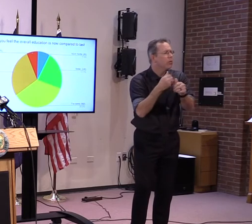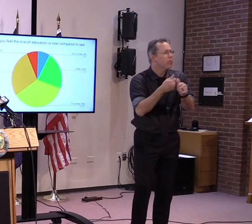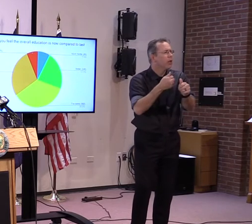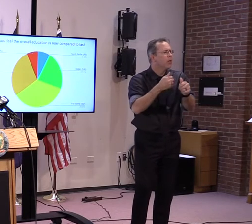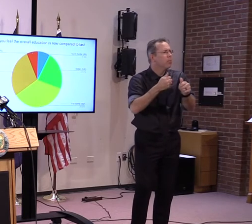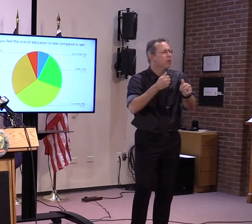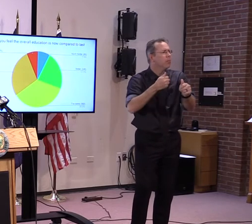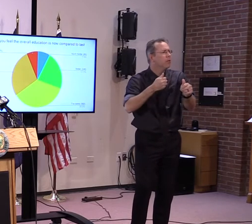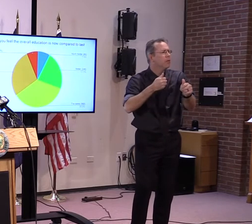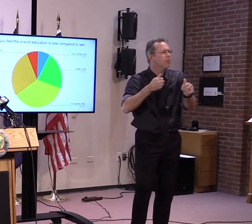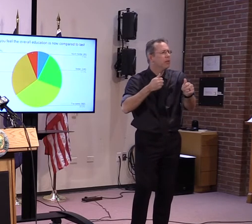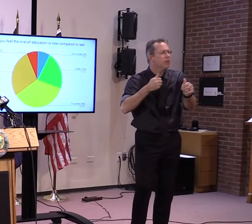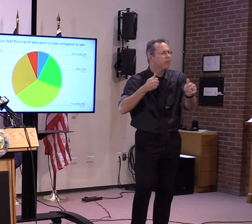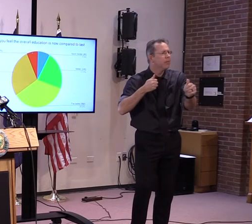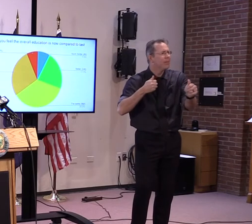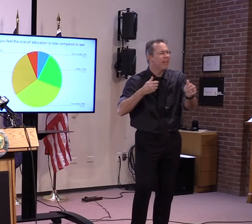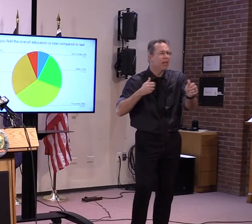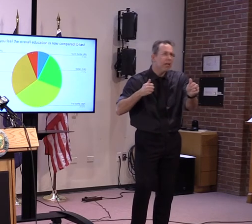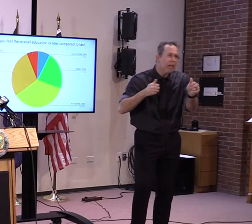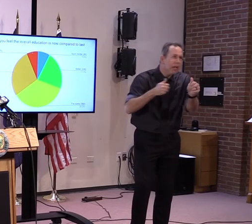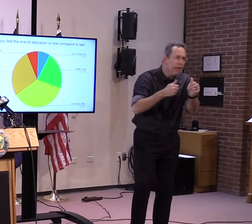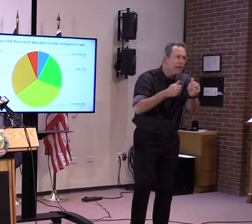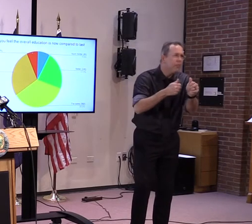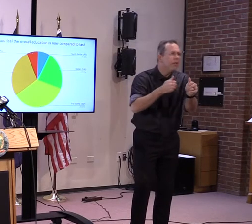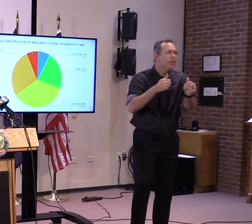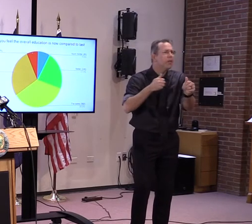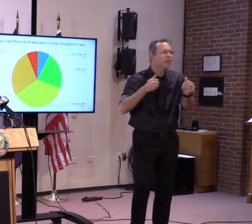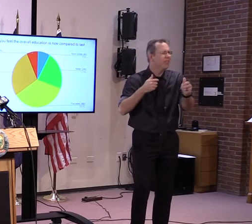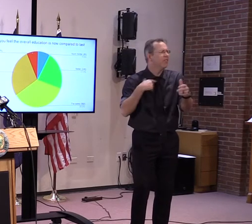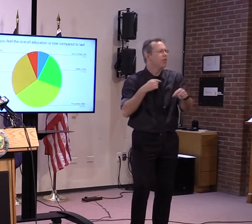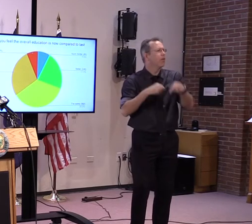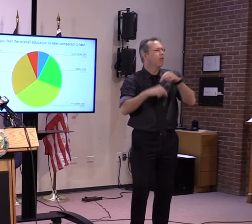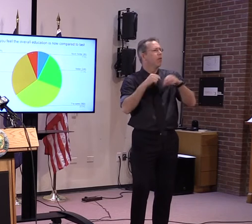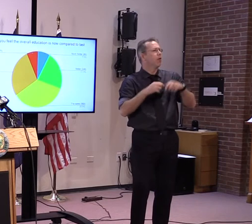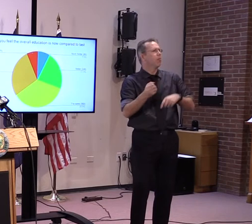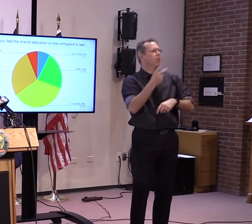last fall, which I feel like this graph really shows it all.